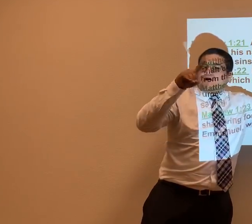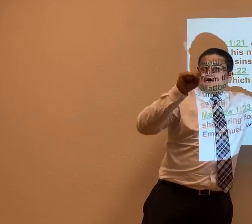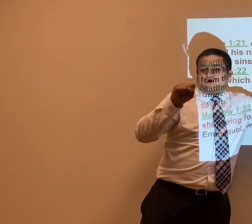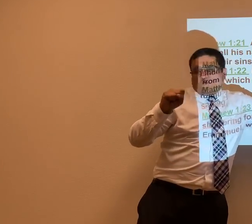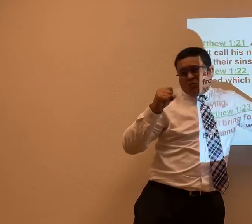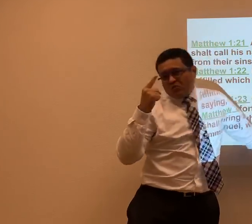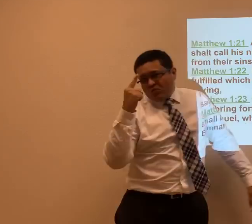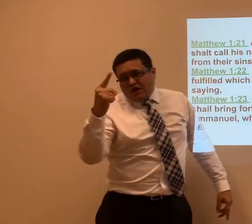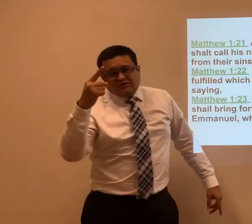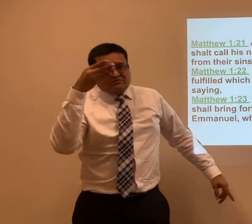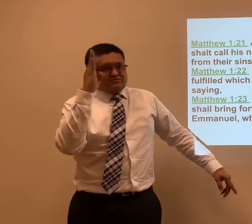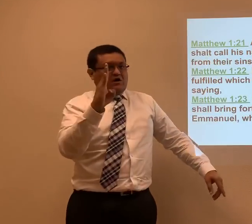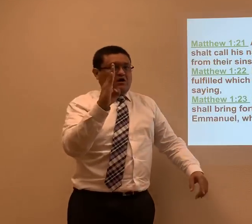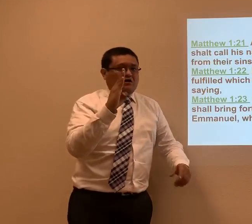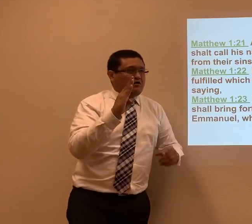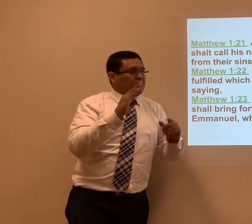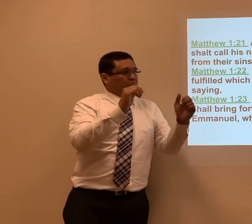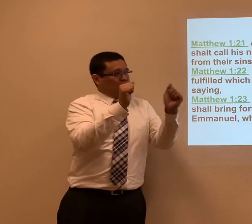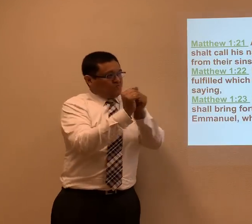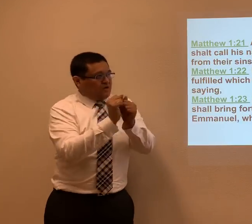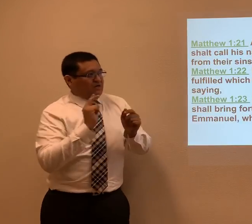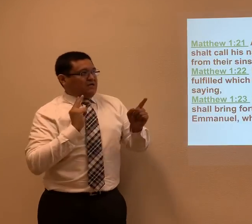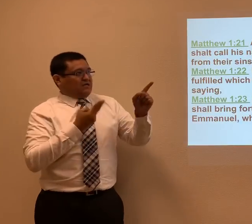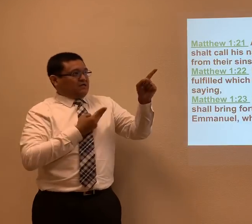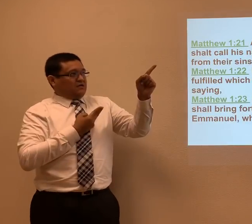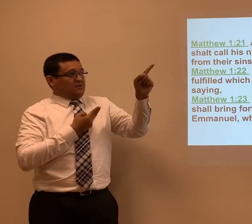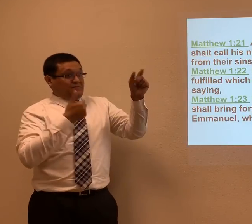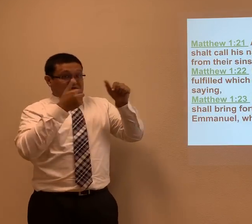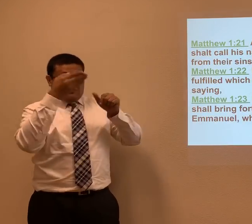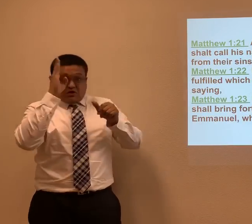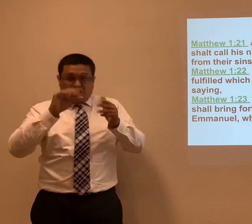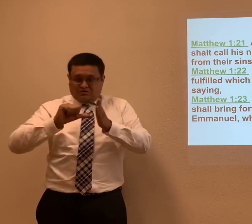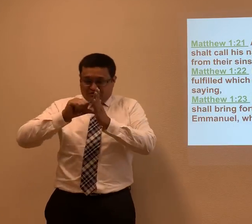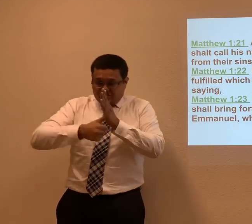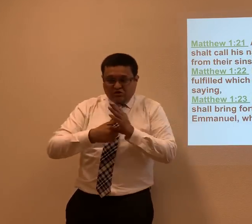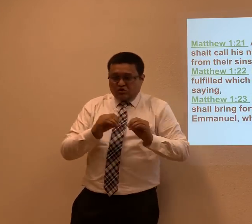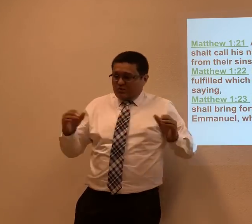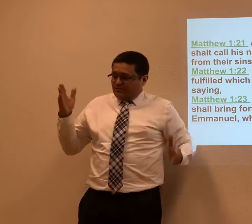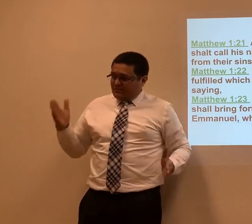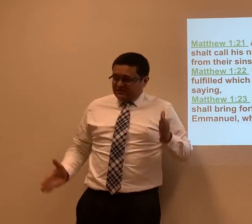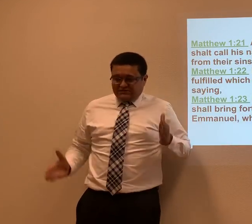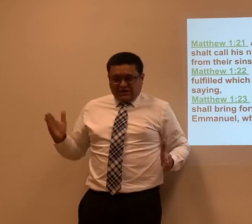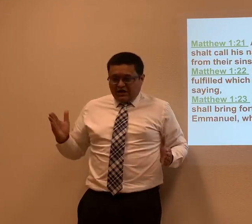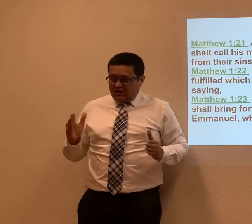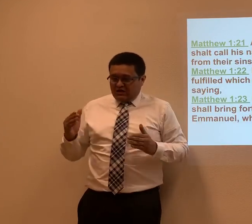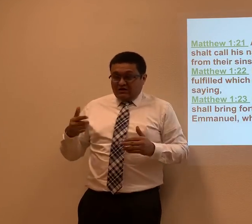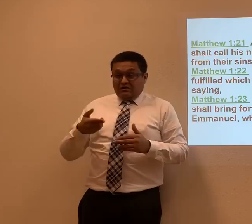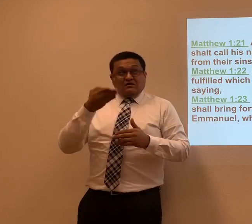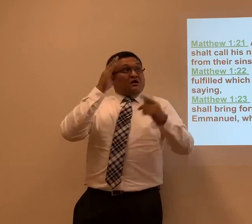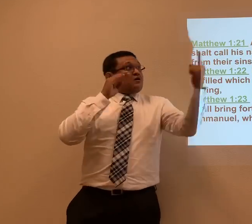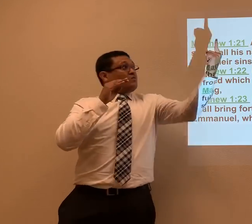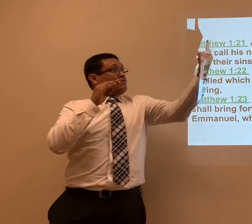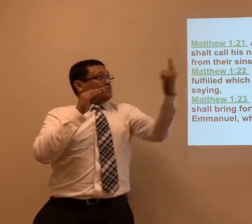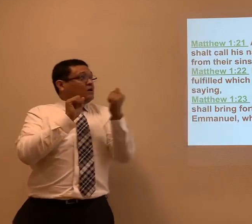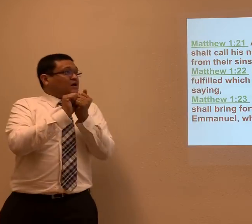it doesn't say God's. Singular. It says one. God with us. So and remember, there's no God beside